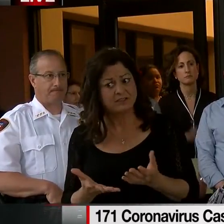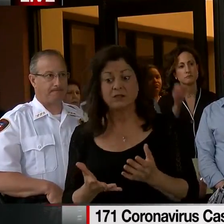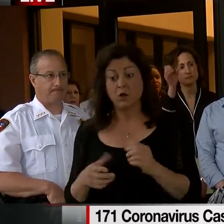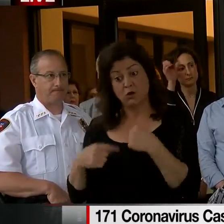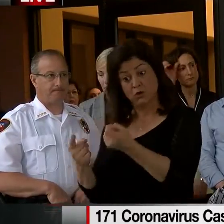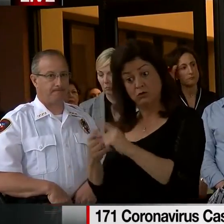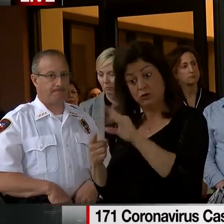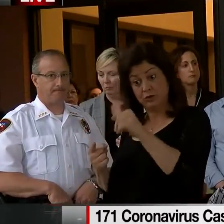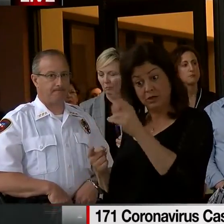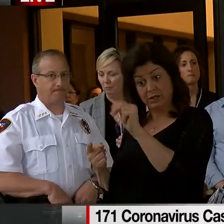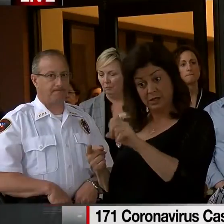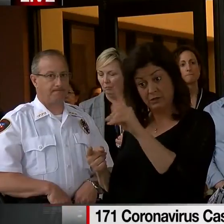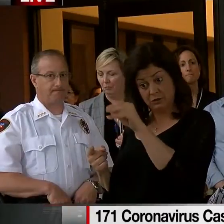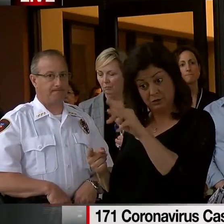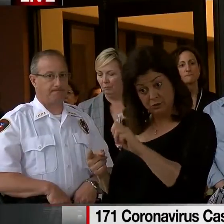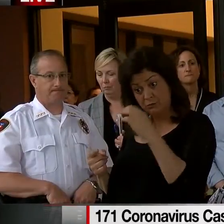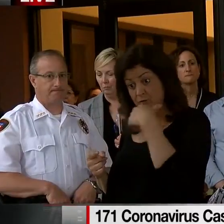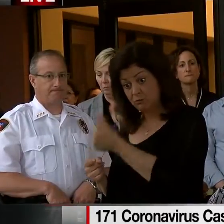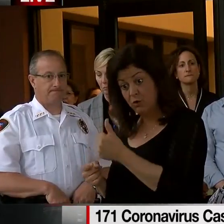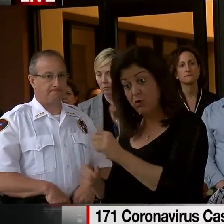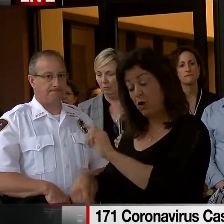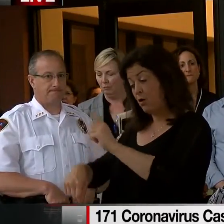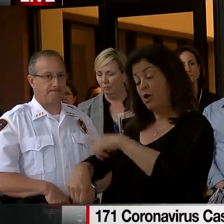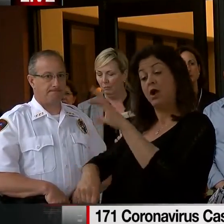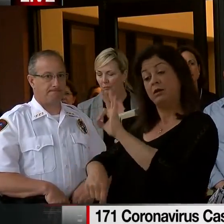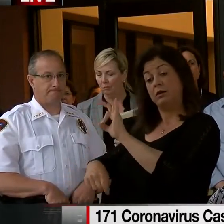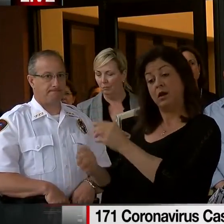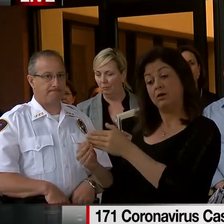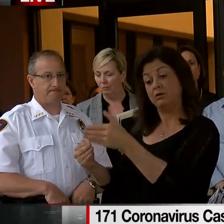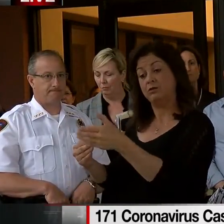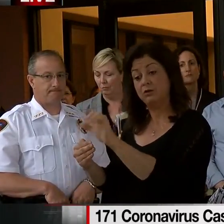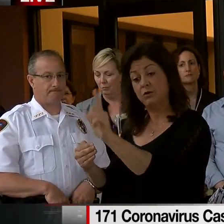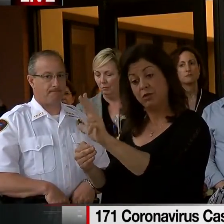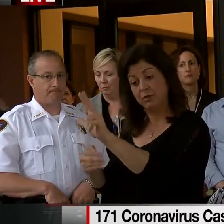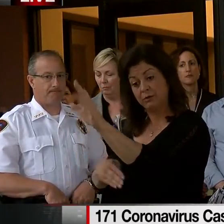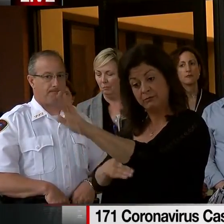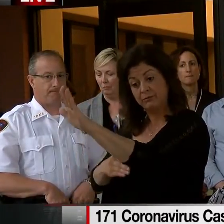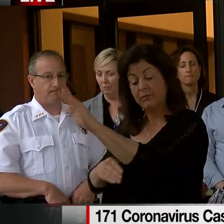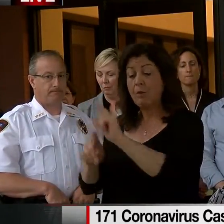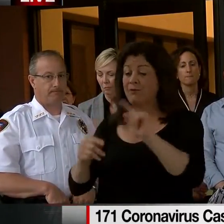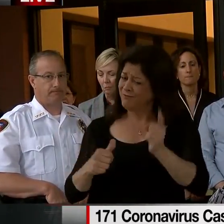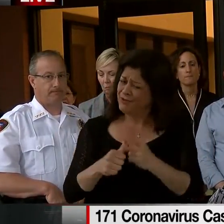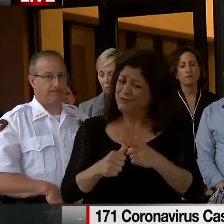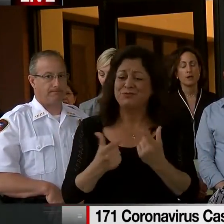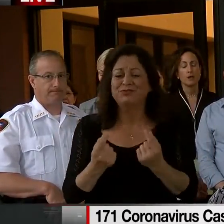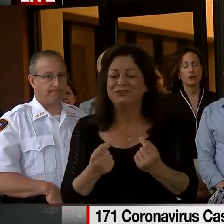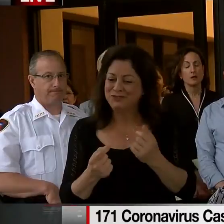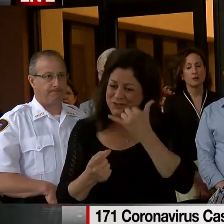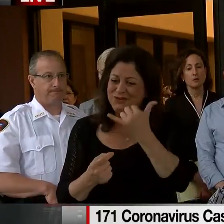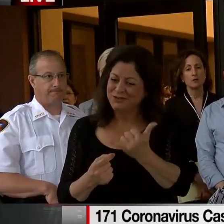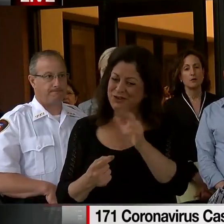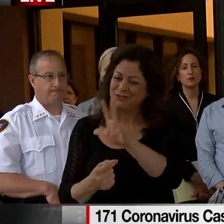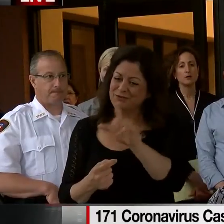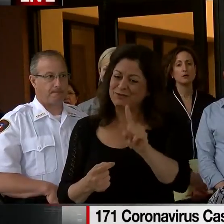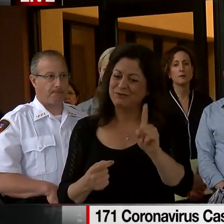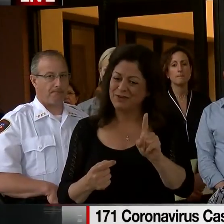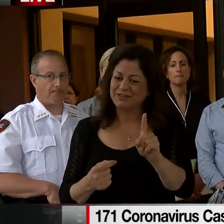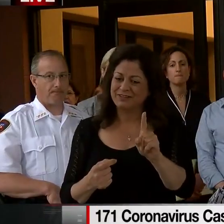Dome tomorrow, 9 a.m. to 3 p.m. But try 311 first. Dial 311. You can go through the screening process, or you can go to the Cajun